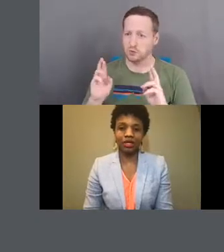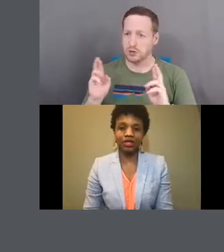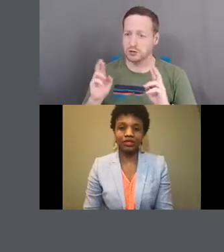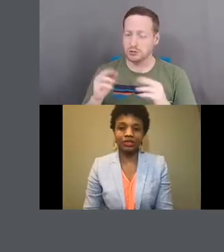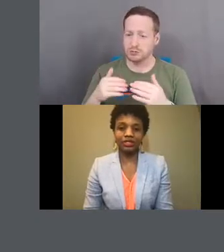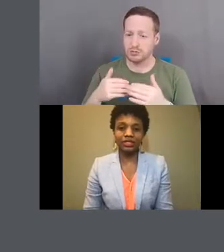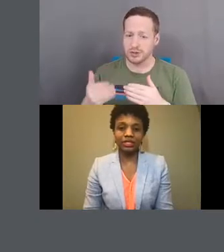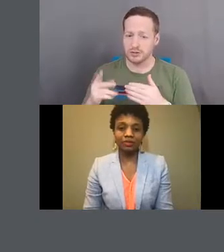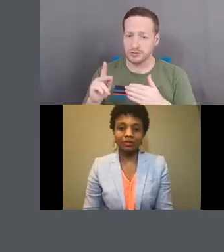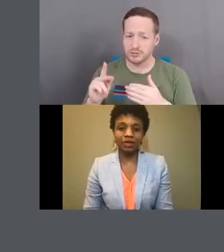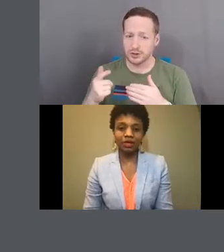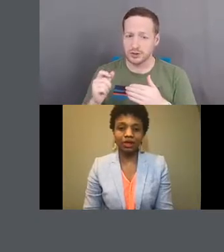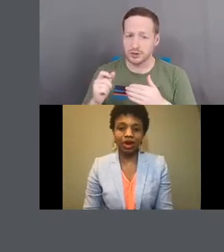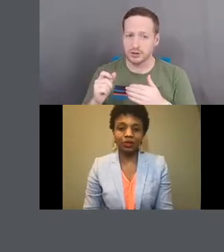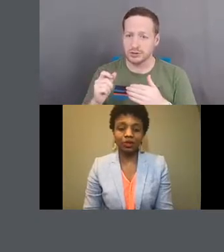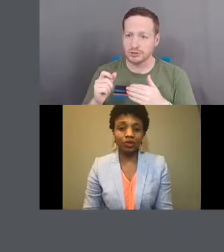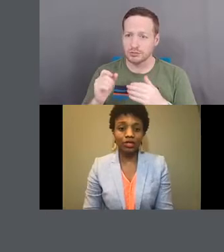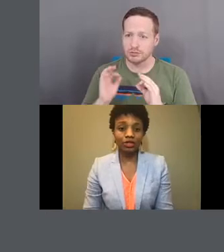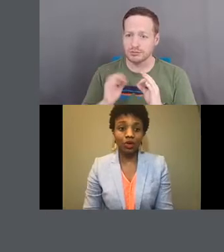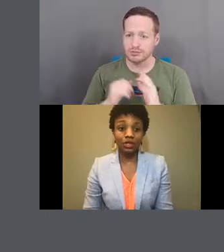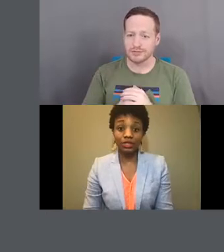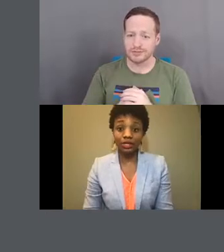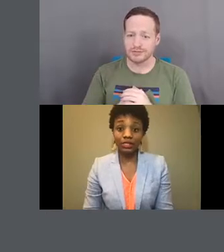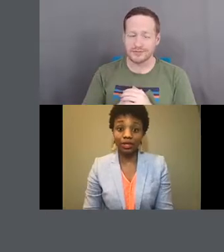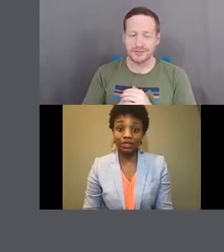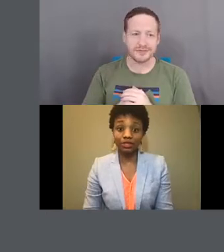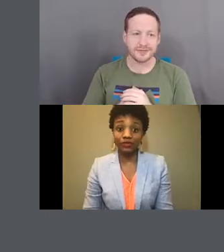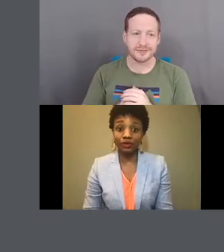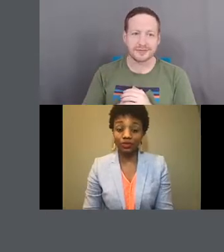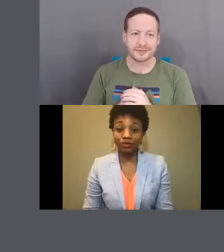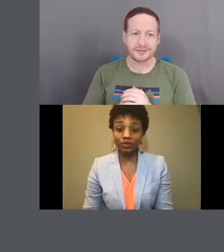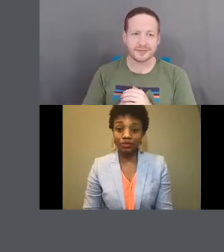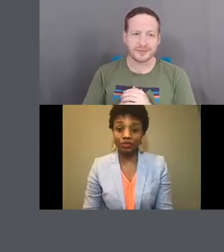So this is Tim speaking. Are we all ready to go on to the next page? If so,